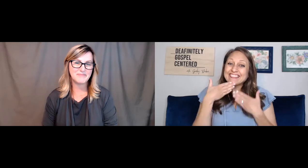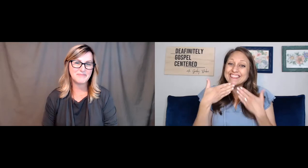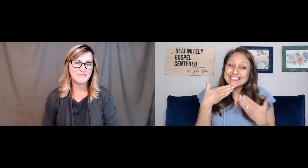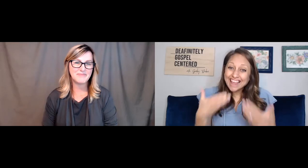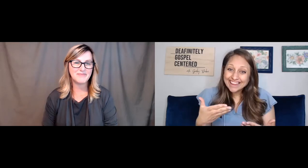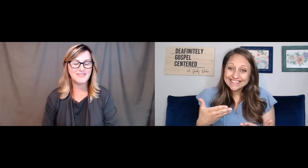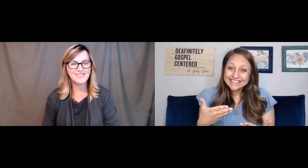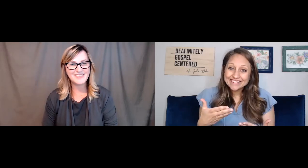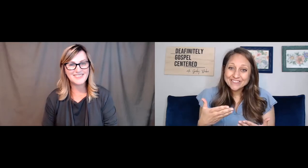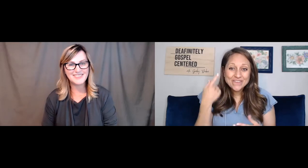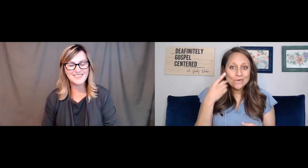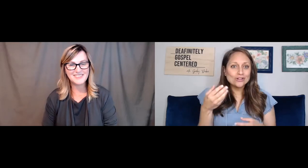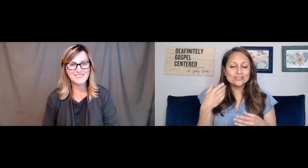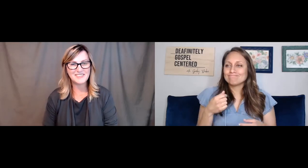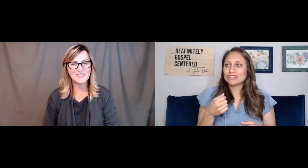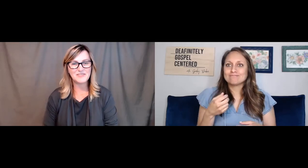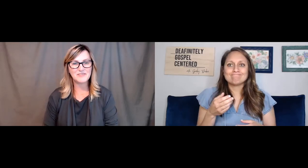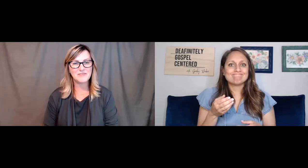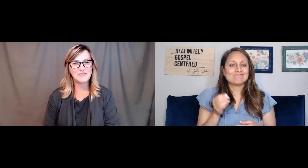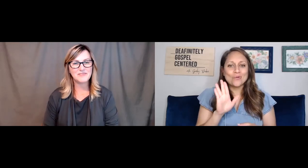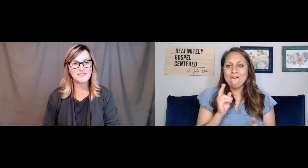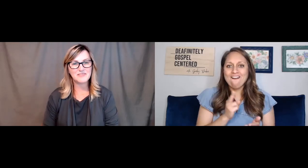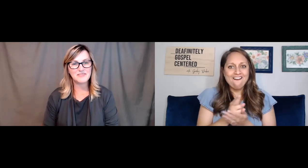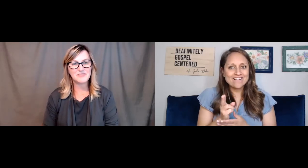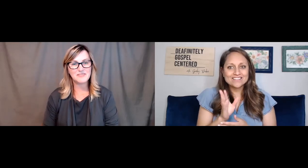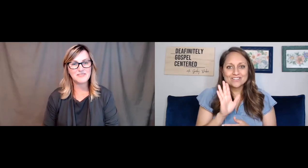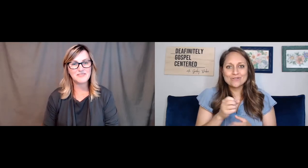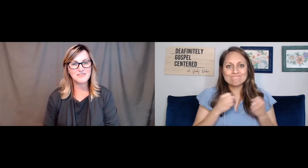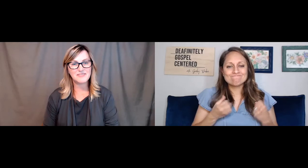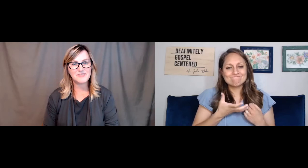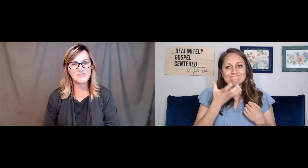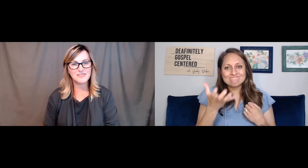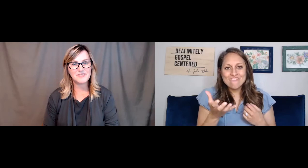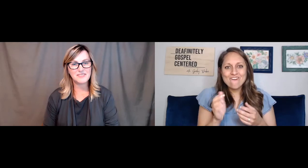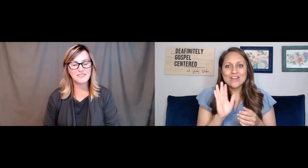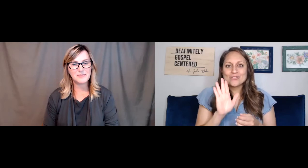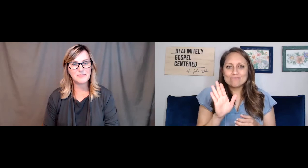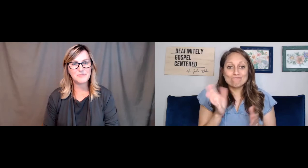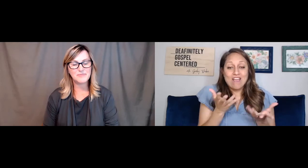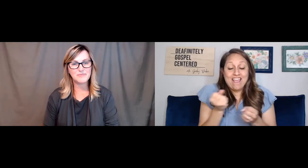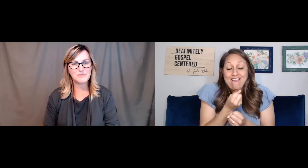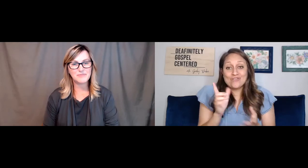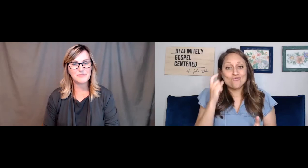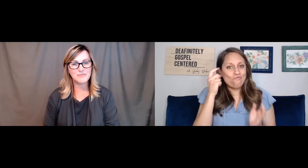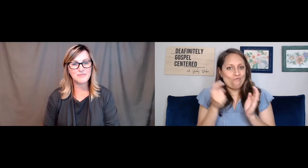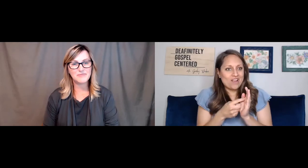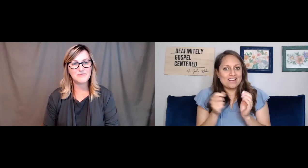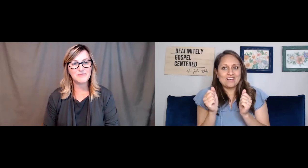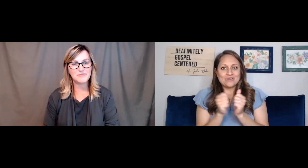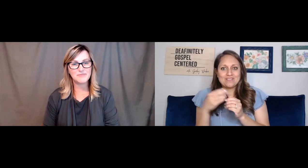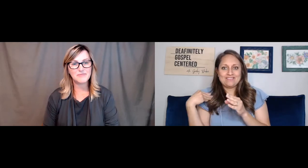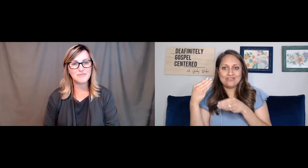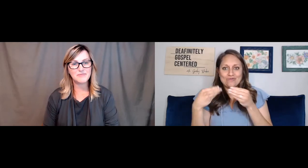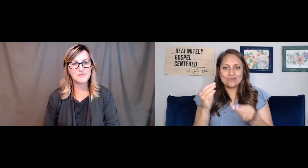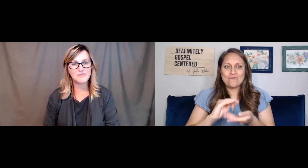so much, Dee, for just your honesty and vulnerability and sharing your heart with us, and to recognize